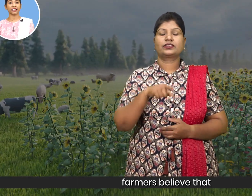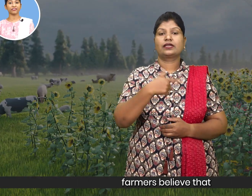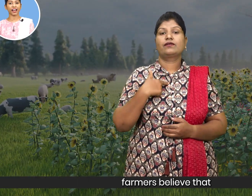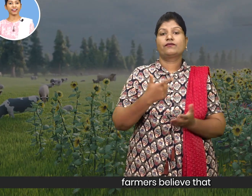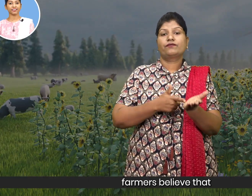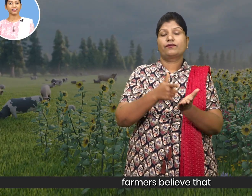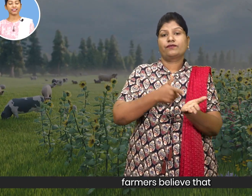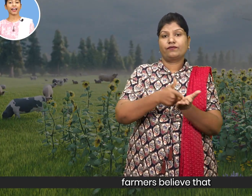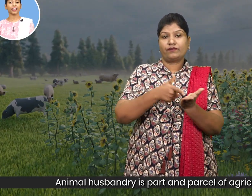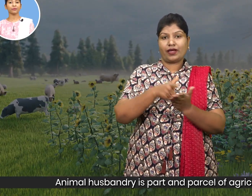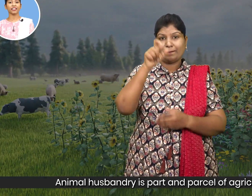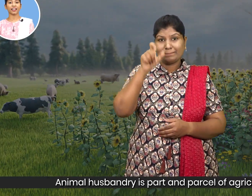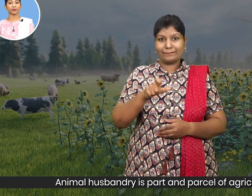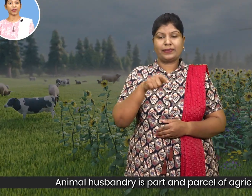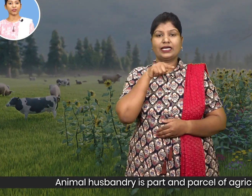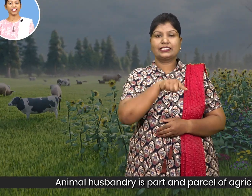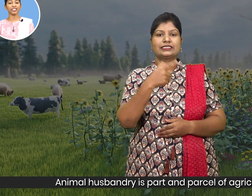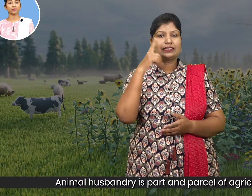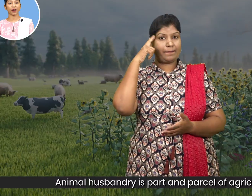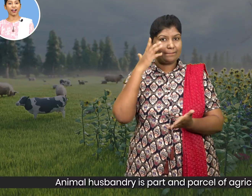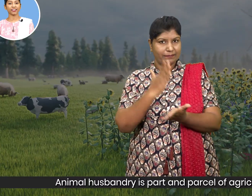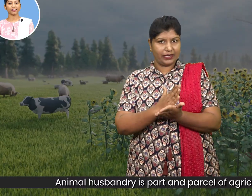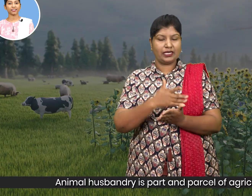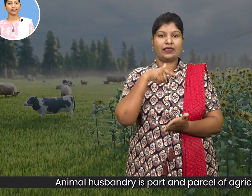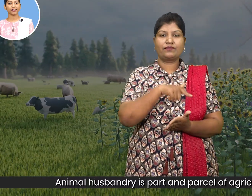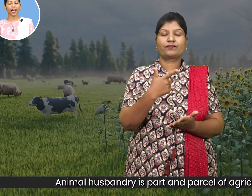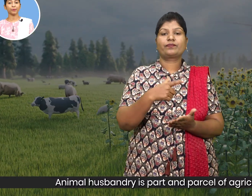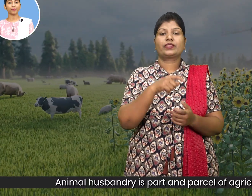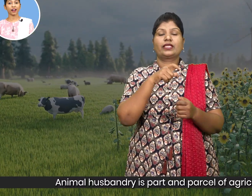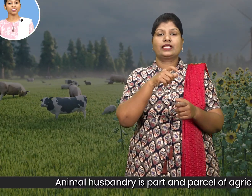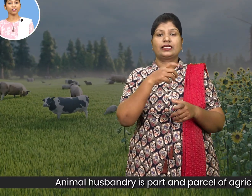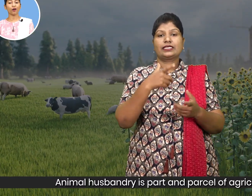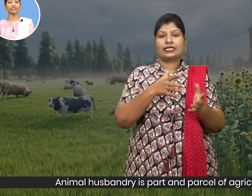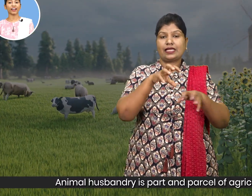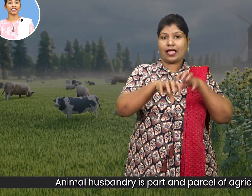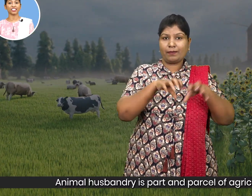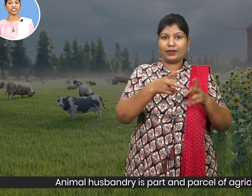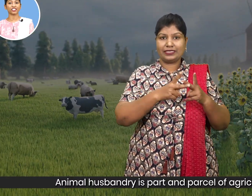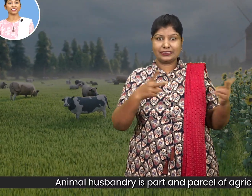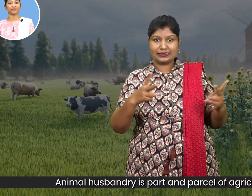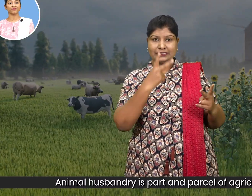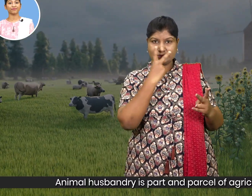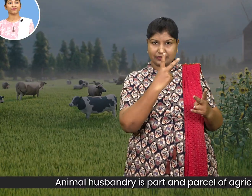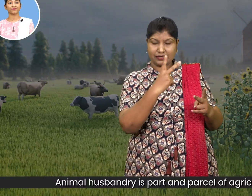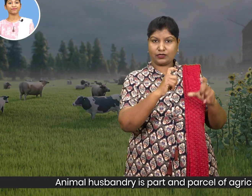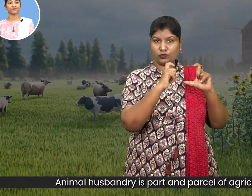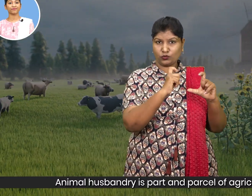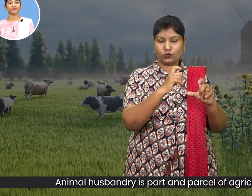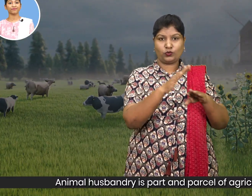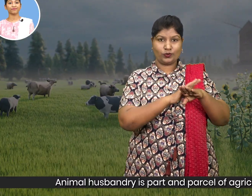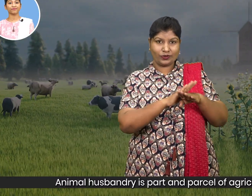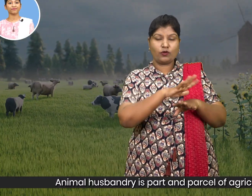farmers believe that animal husbandry is part and parcel of agriculture.